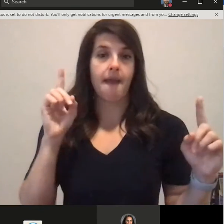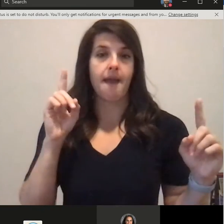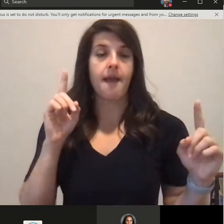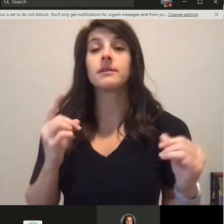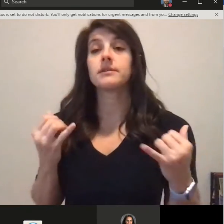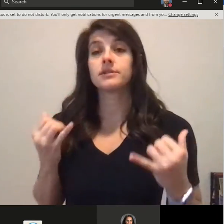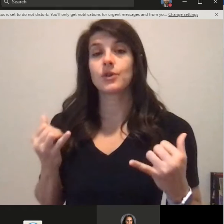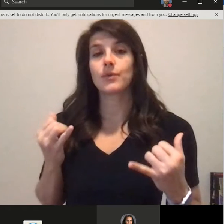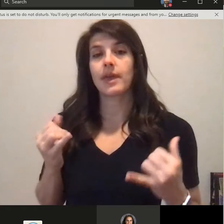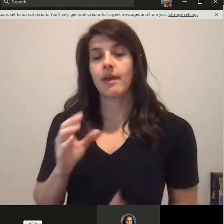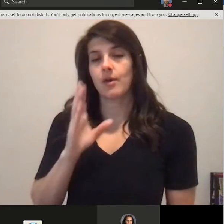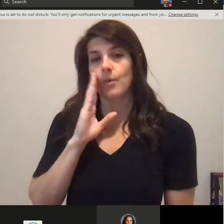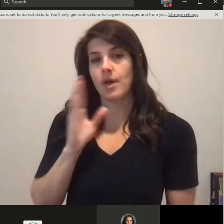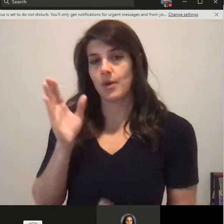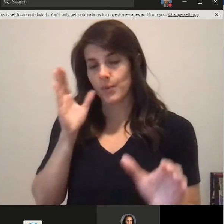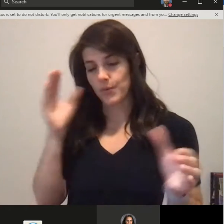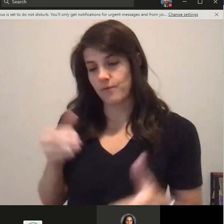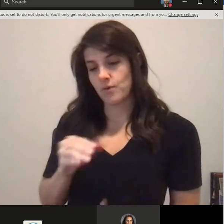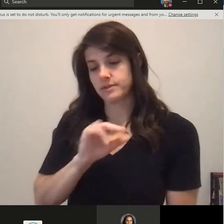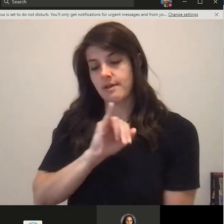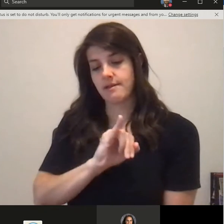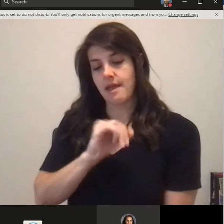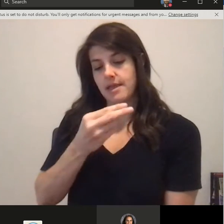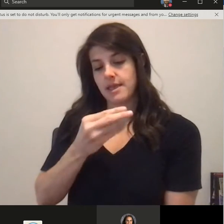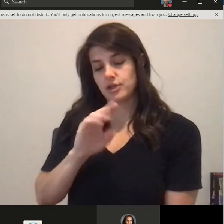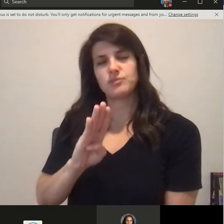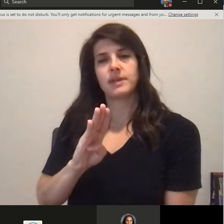at IHB, our green angle,